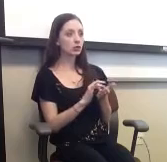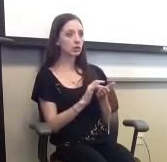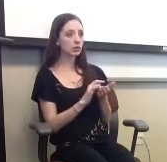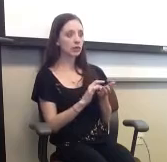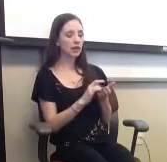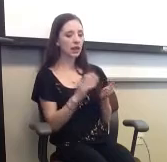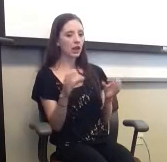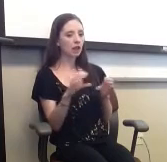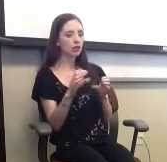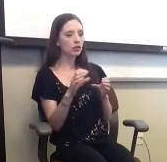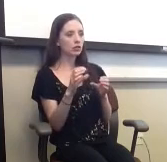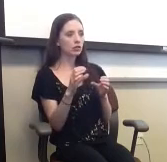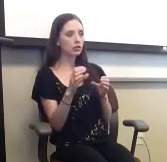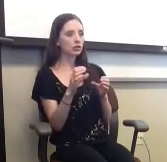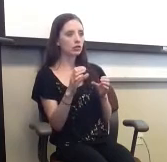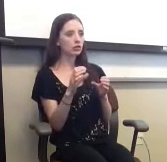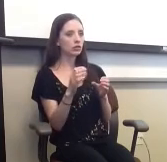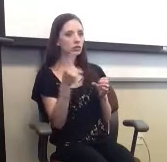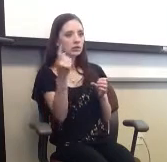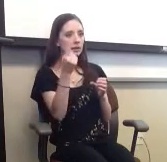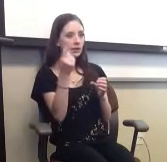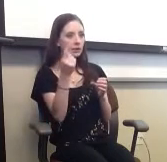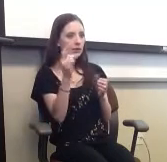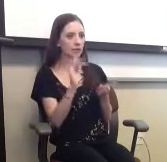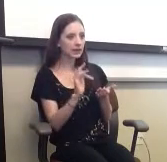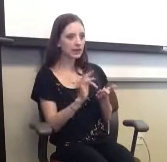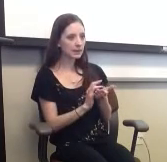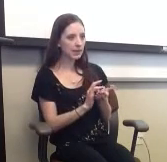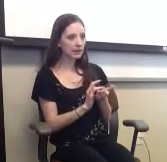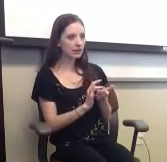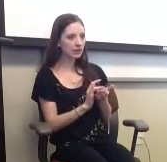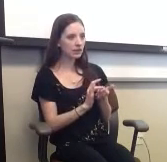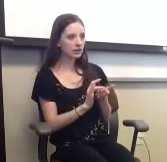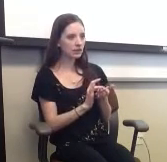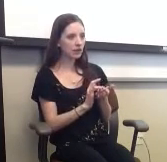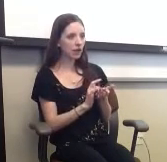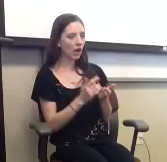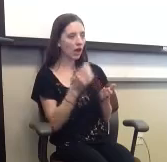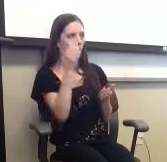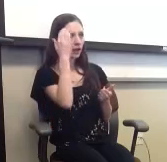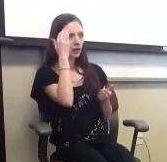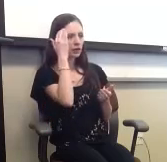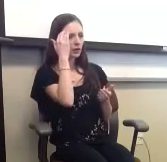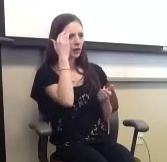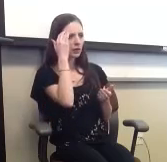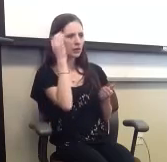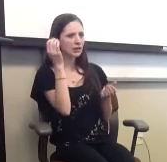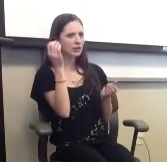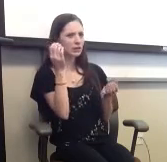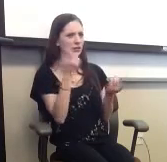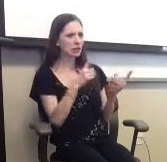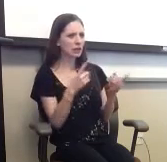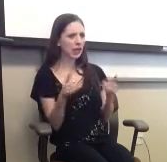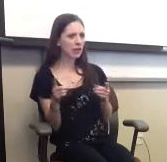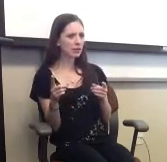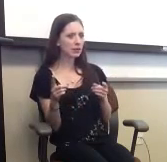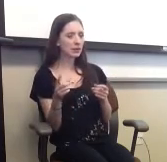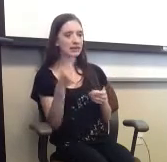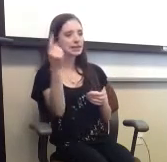that I know there's no way you can do. Somehow they've done it, so. Most pharmacies have that blue light now where they have Right. super